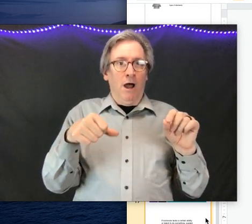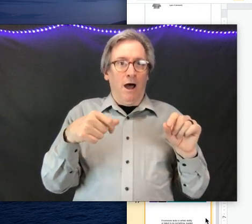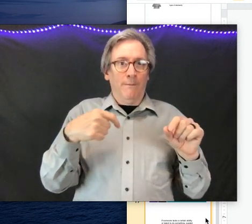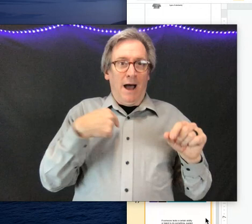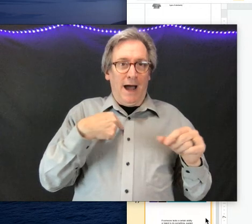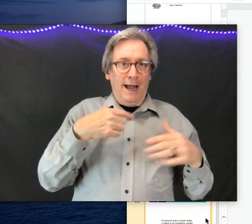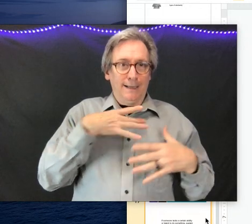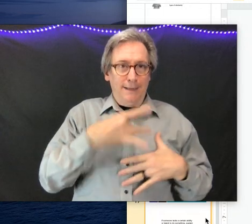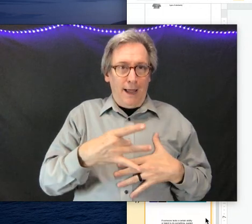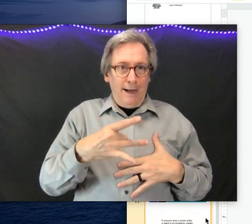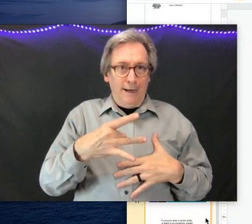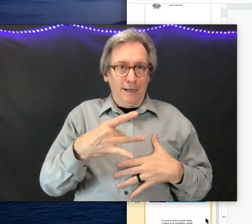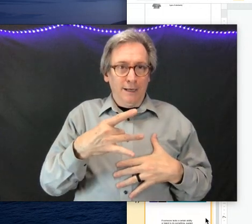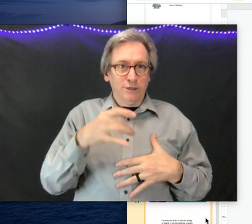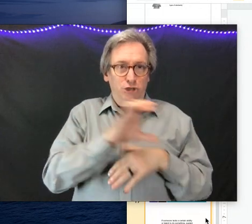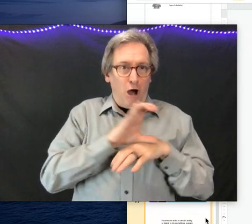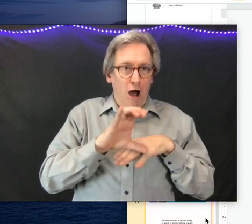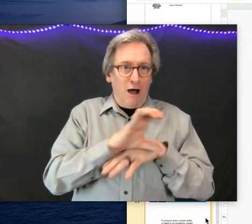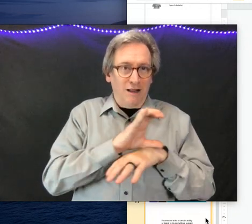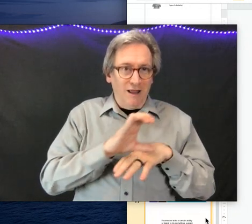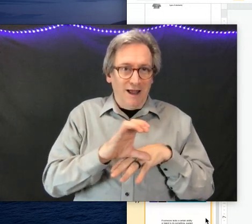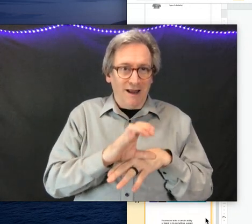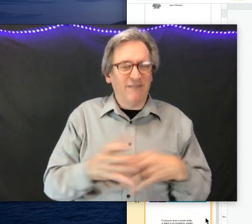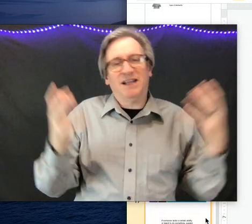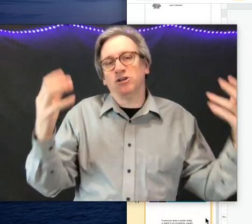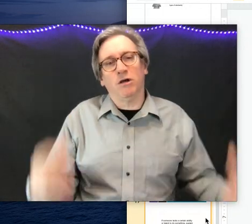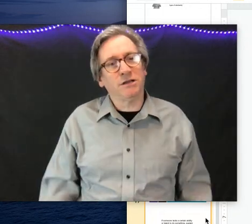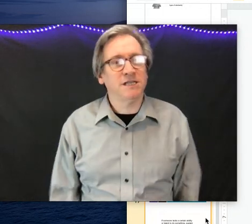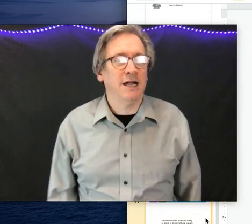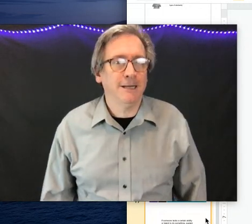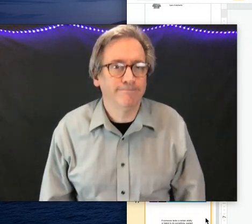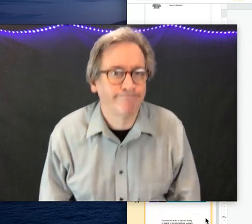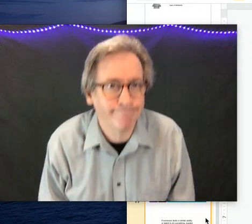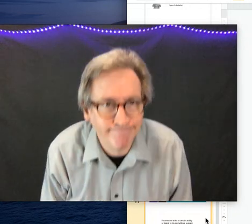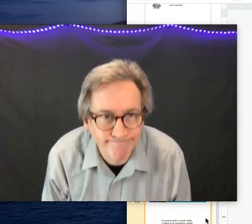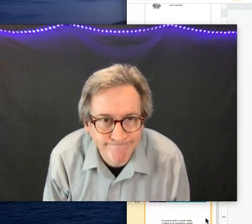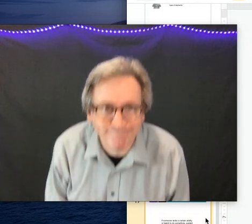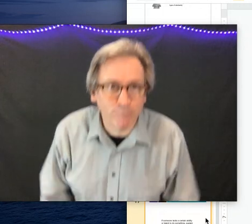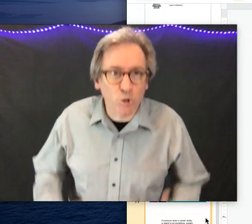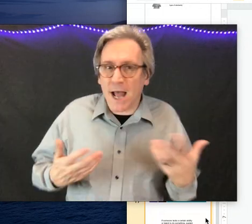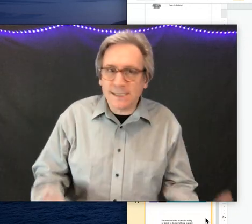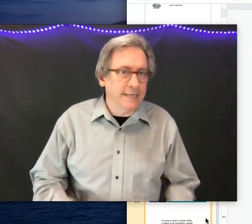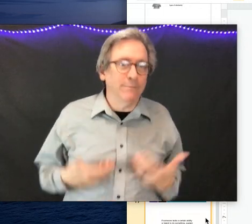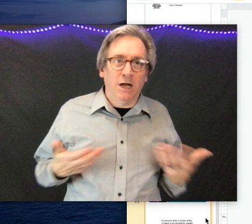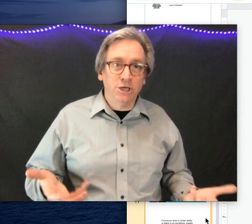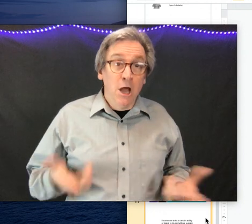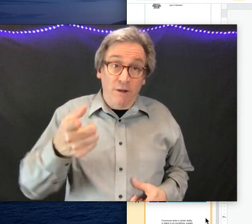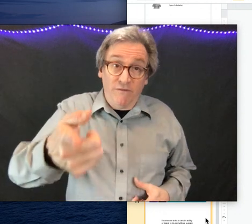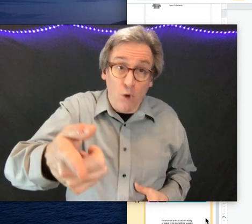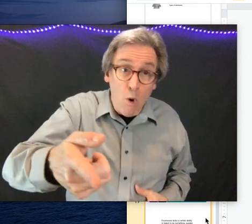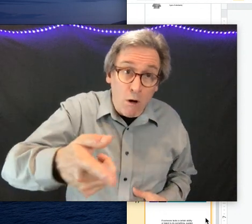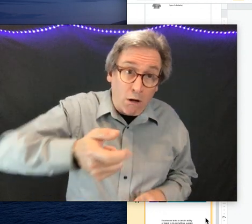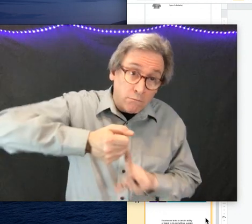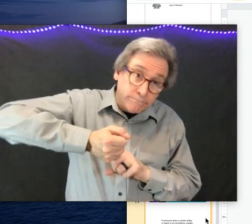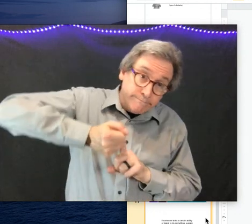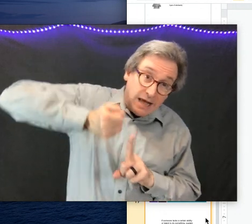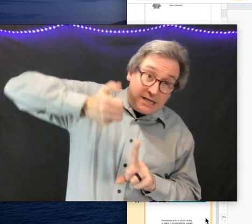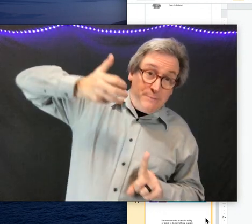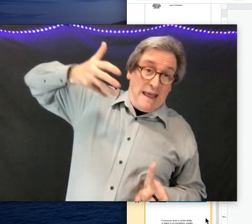or "I like chocolate." If that's all you're signing, we're not seeing much. But if